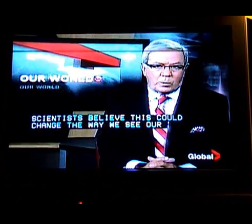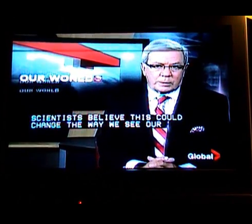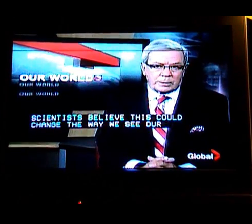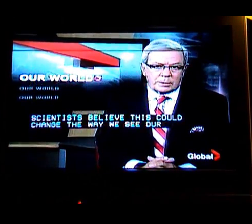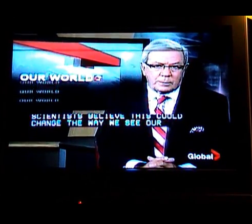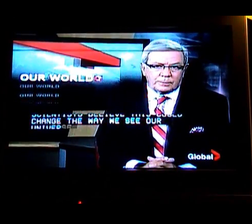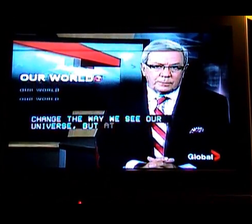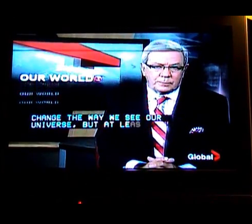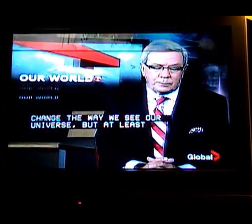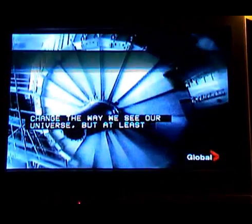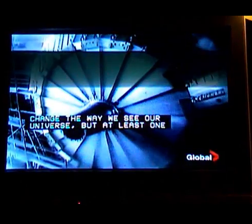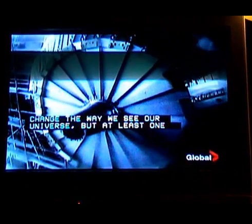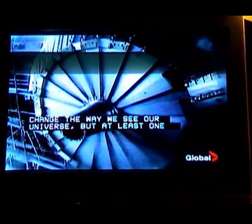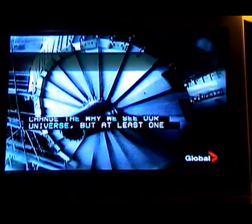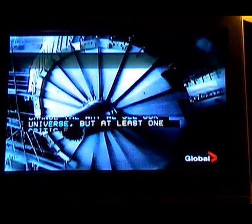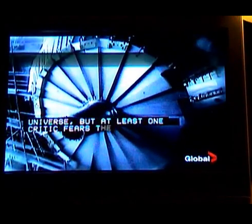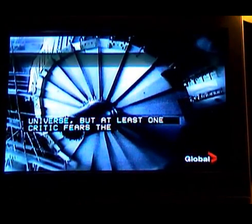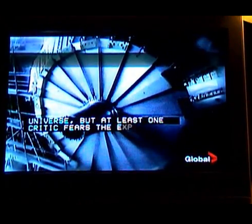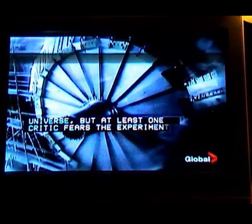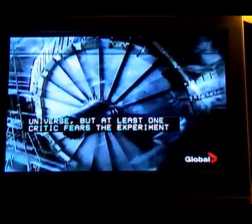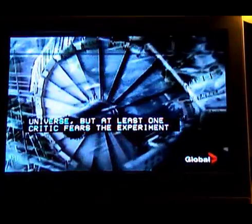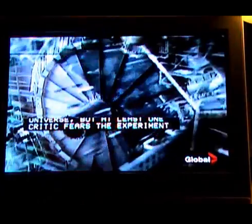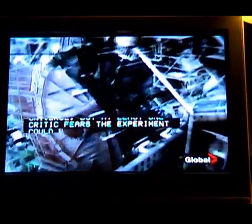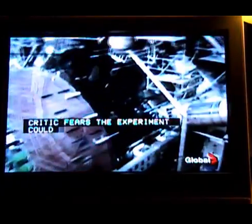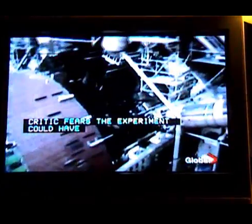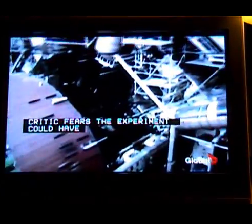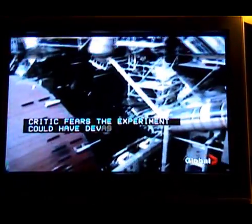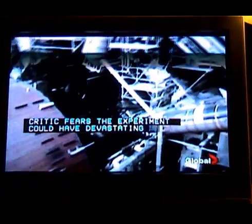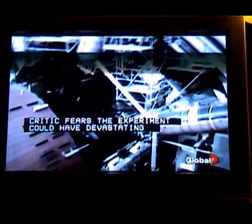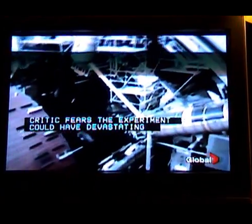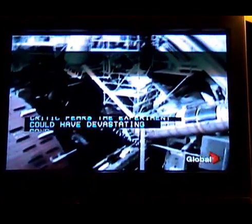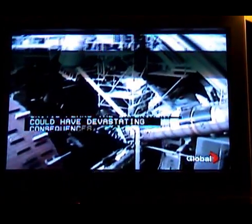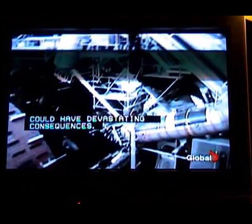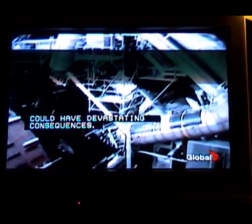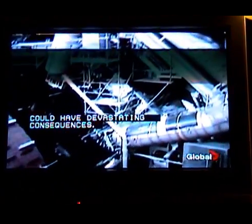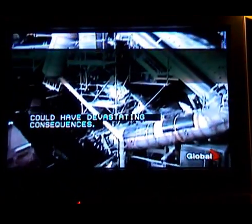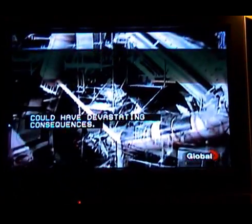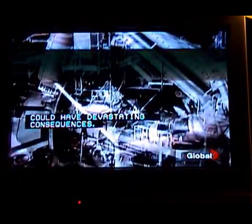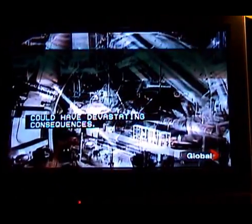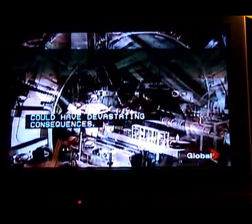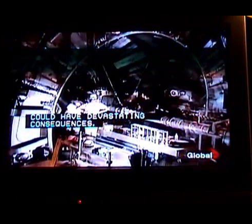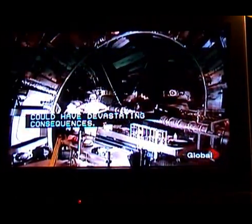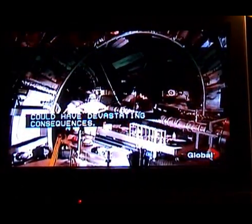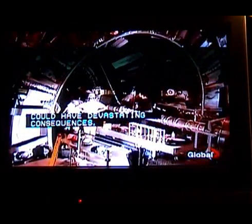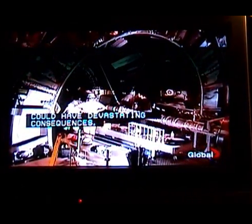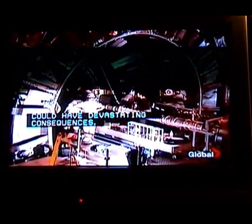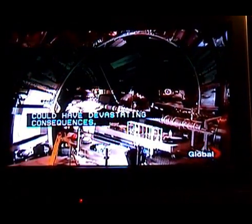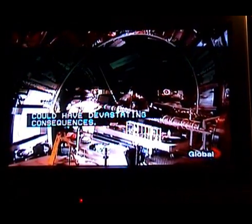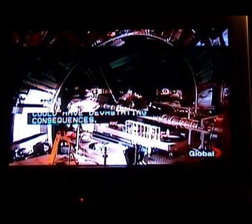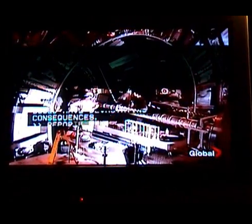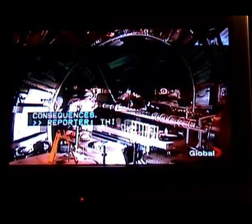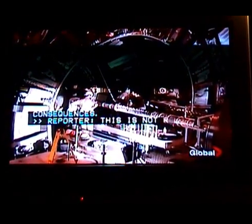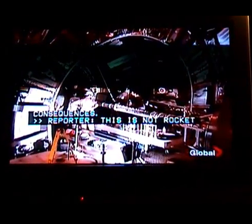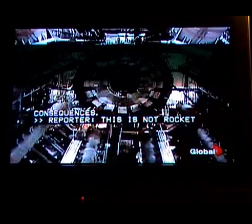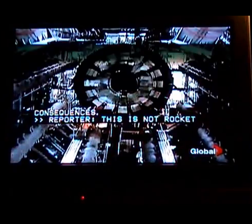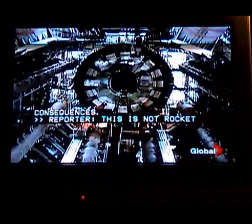consequences. This is not rocket science. It's much more complicated than that. The Large Hadron Collider is the